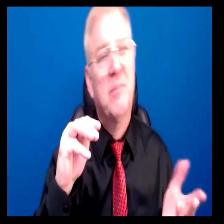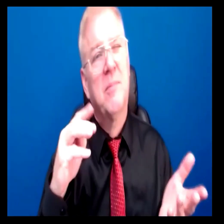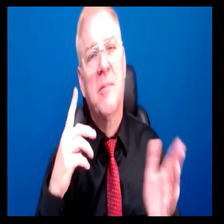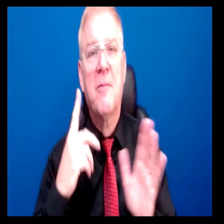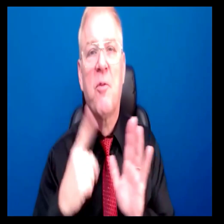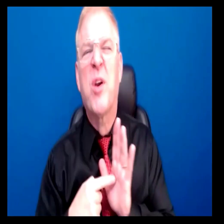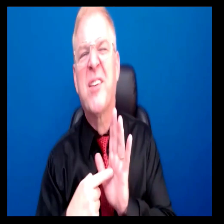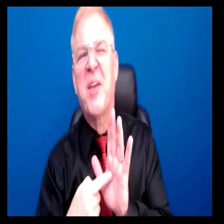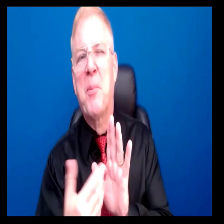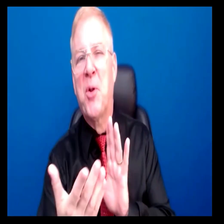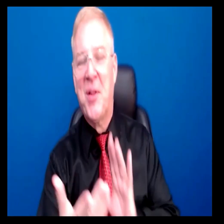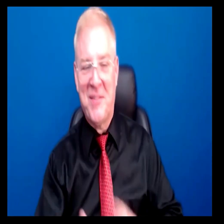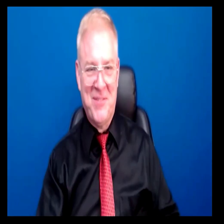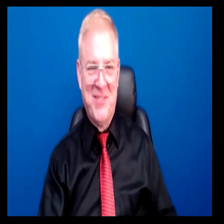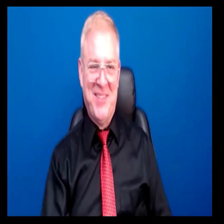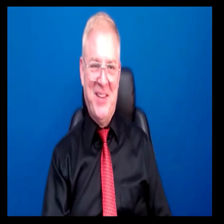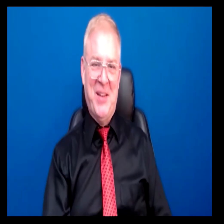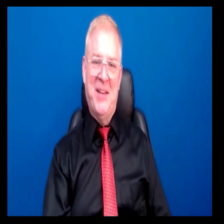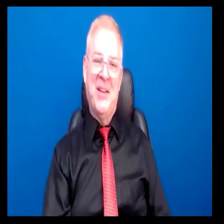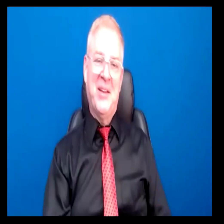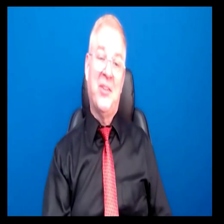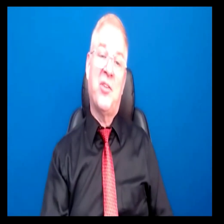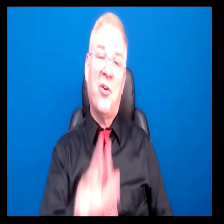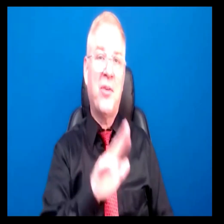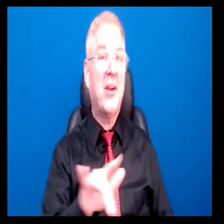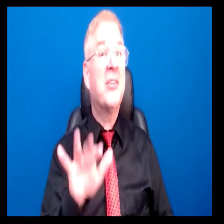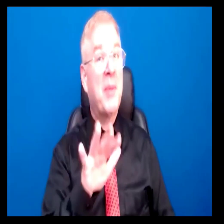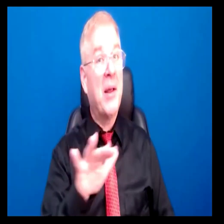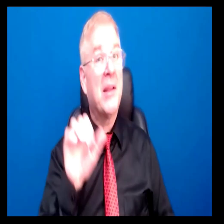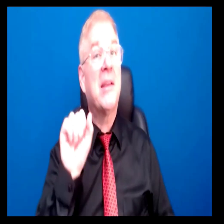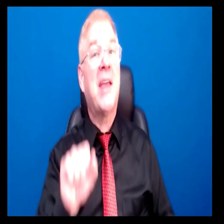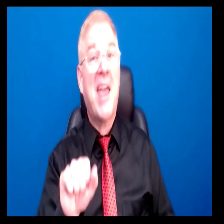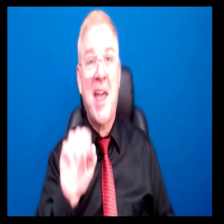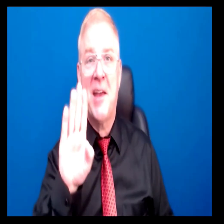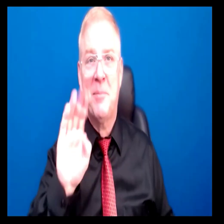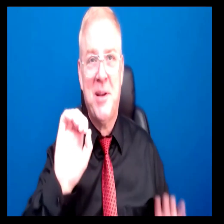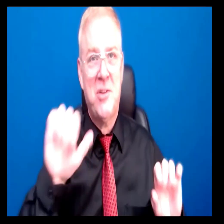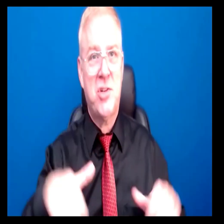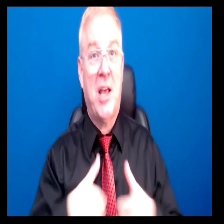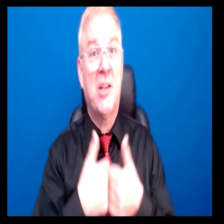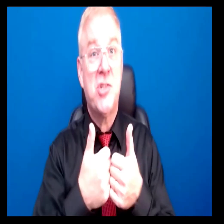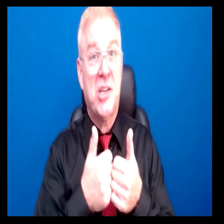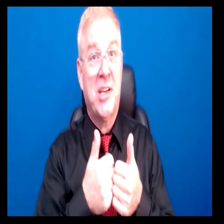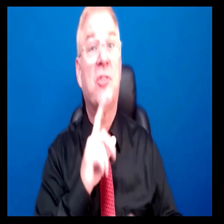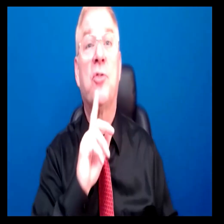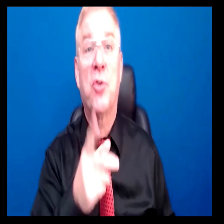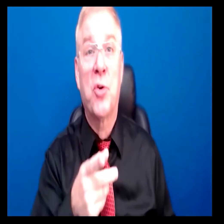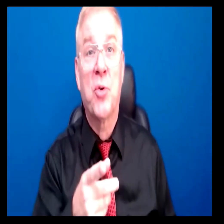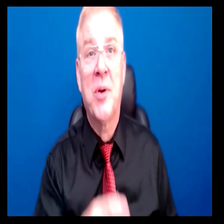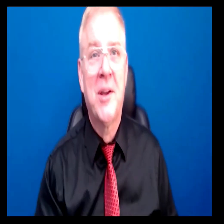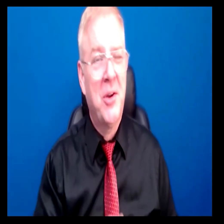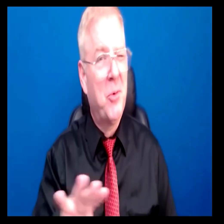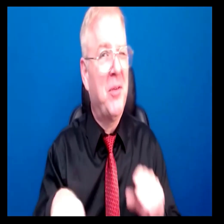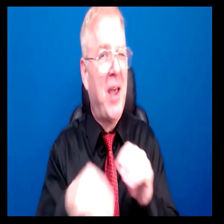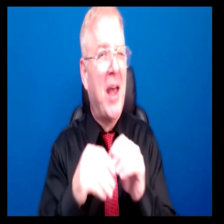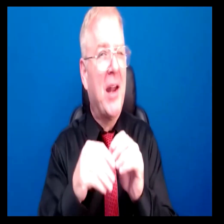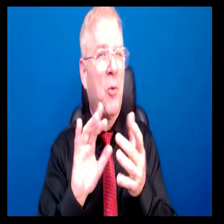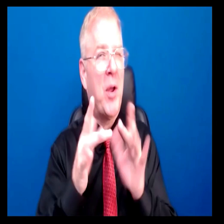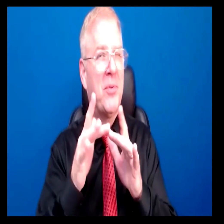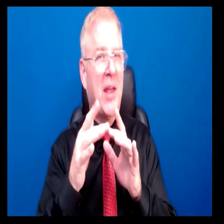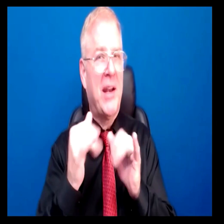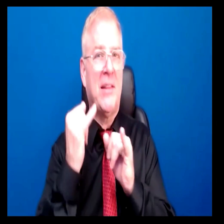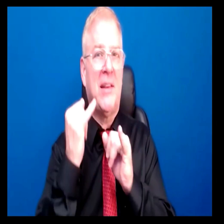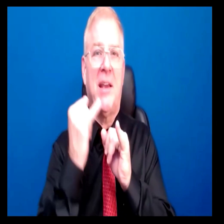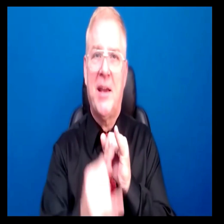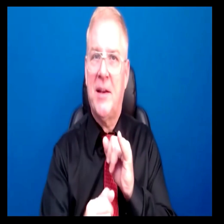T-O-M, for example. So fingerspelling can be challenging. It's true. We've added